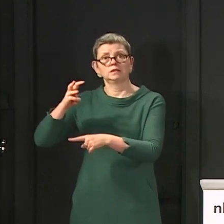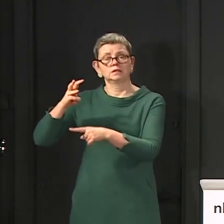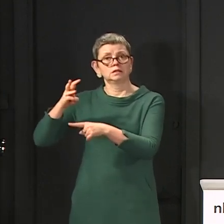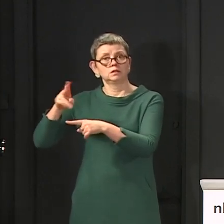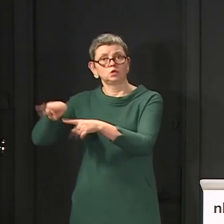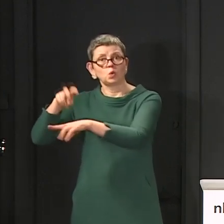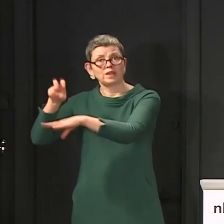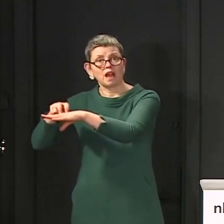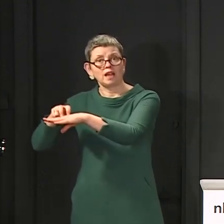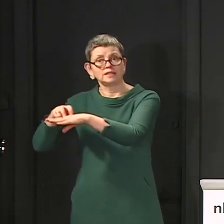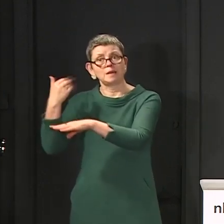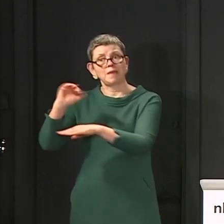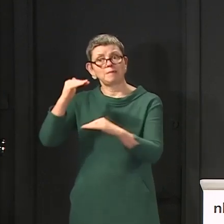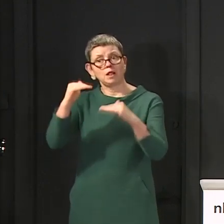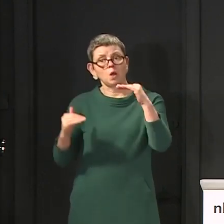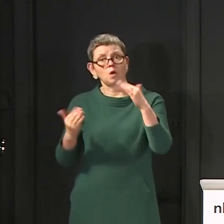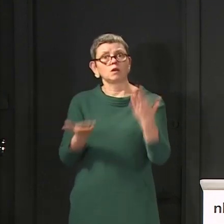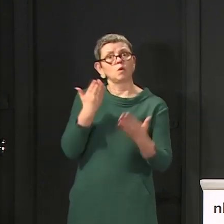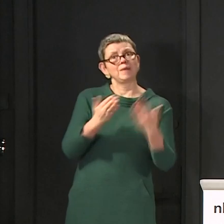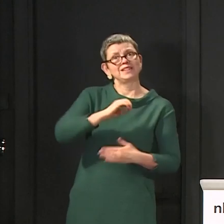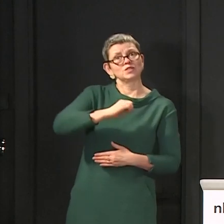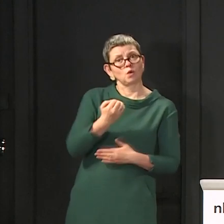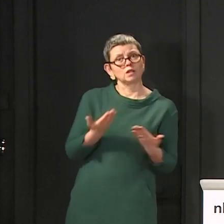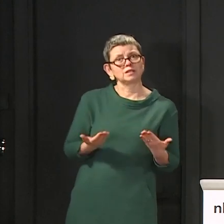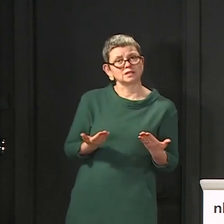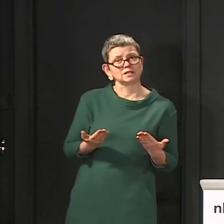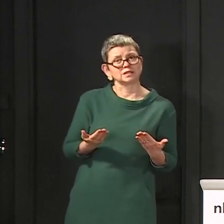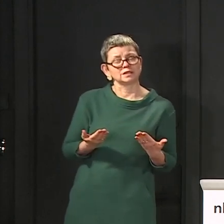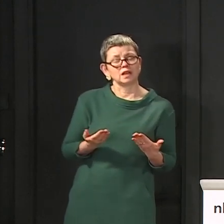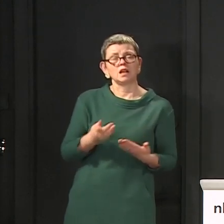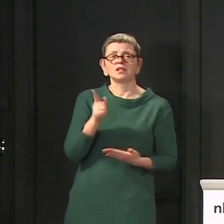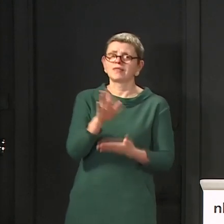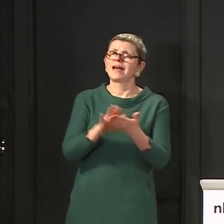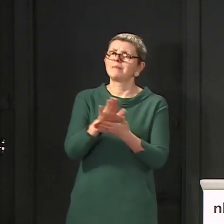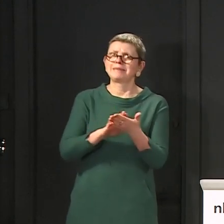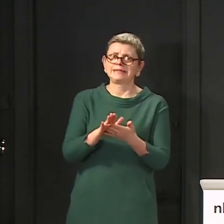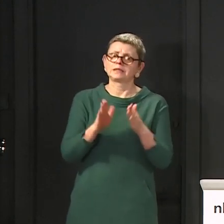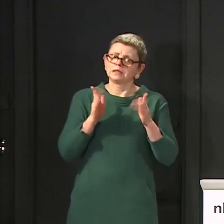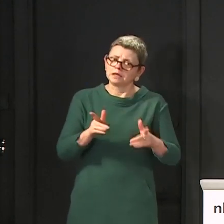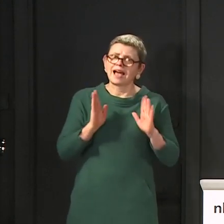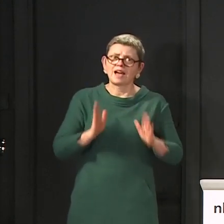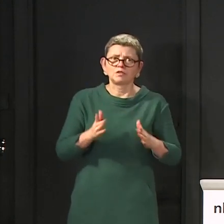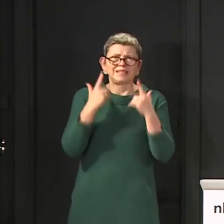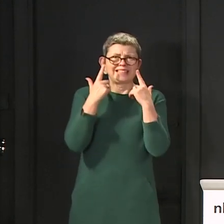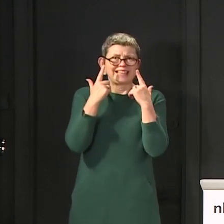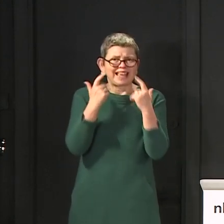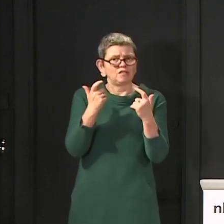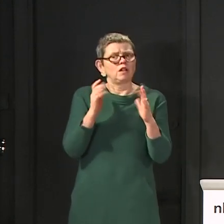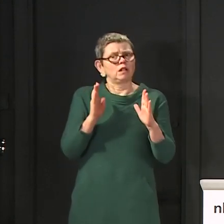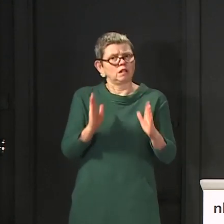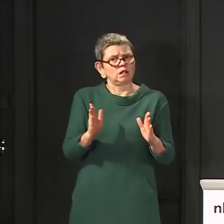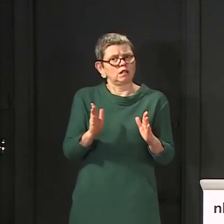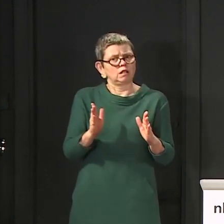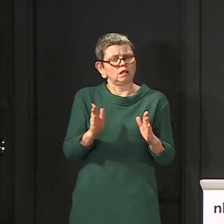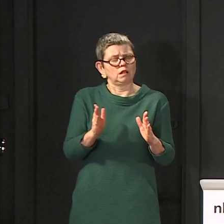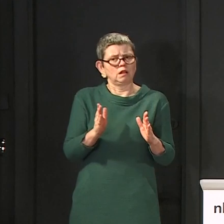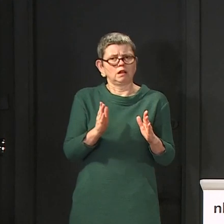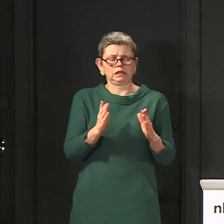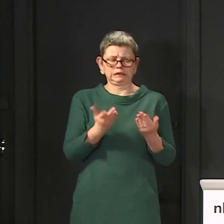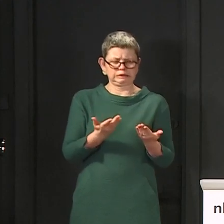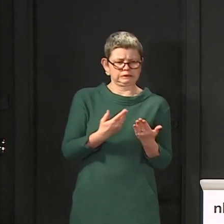the UK at this point. That means we must be very cautious and very careful about where